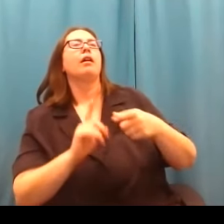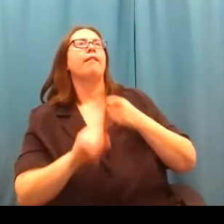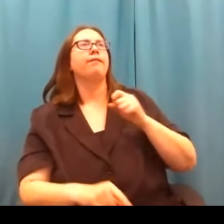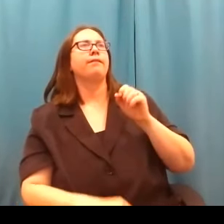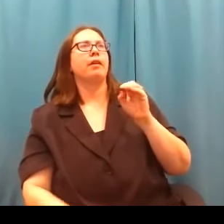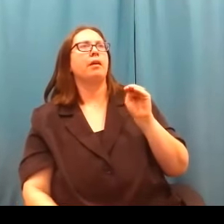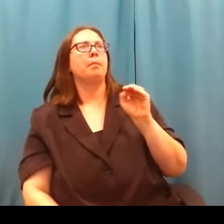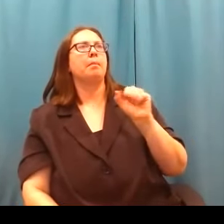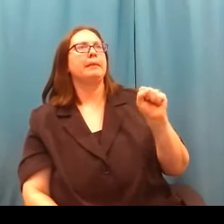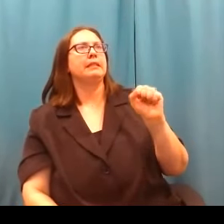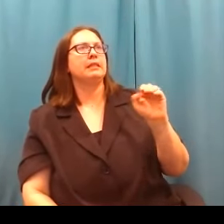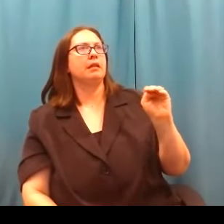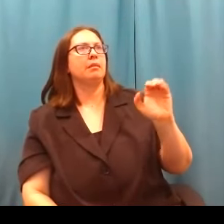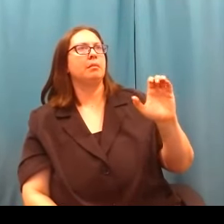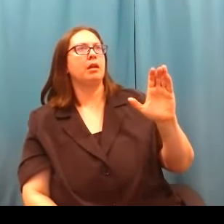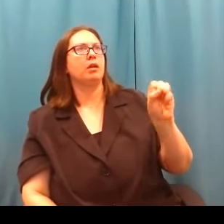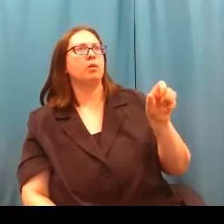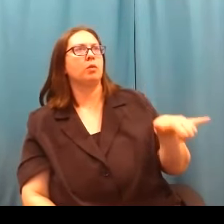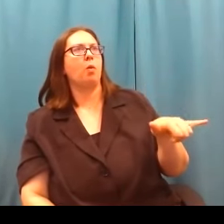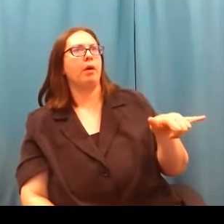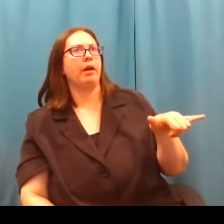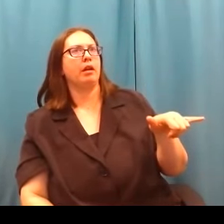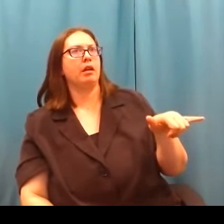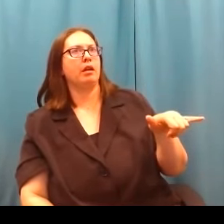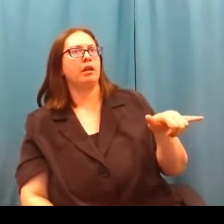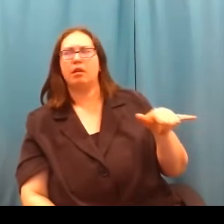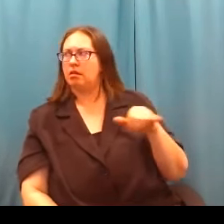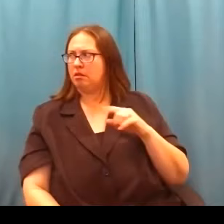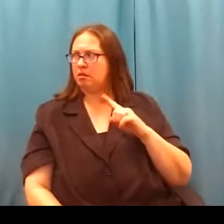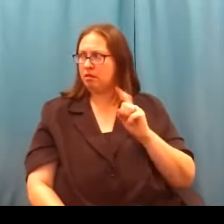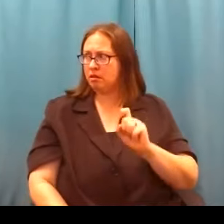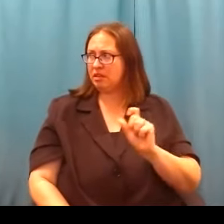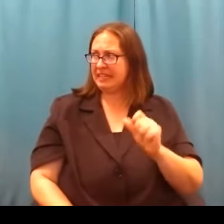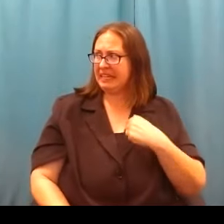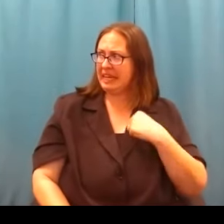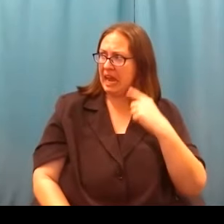McCoy. Am I going to be able to hear her?